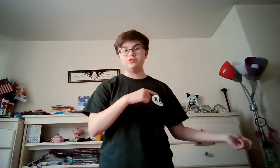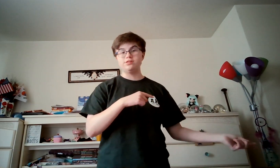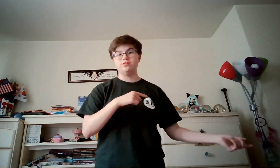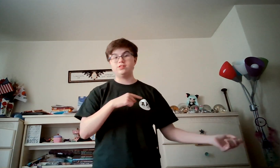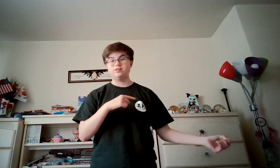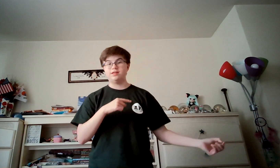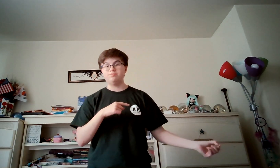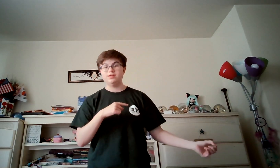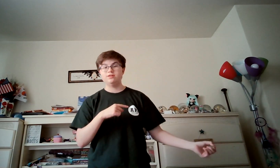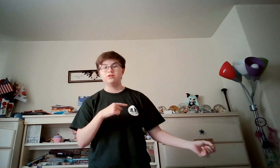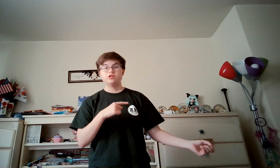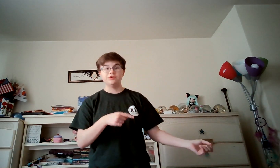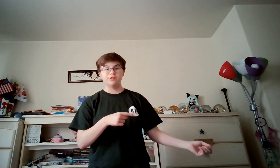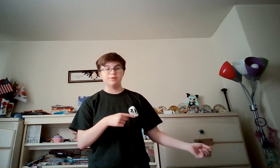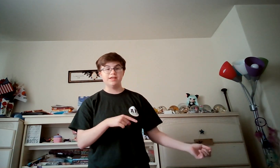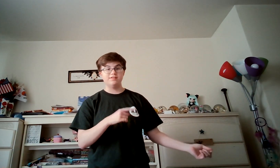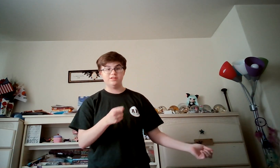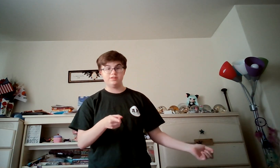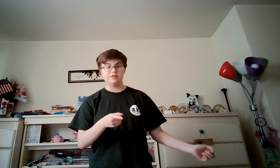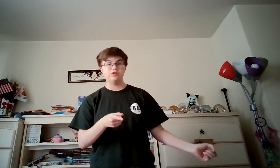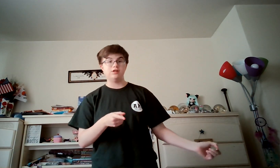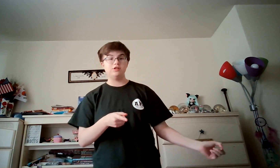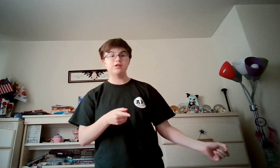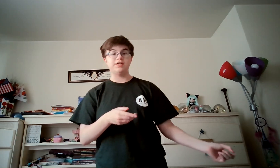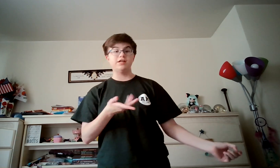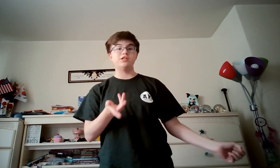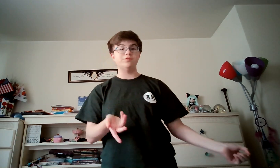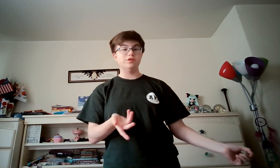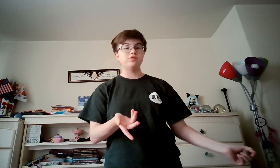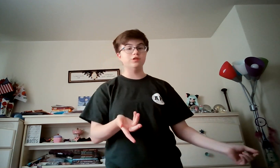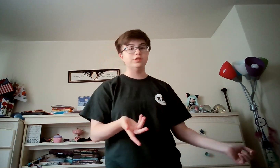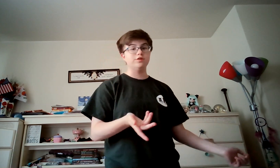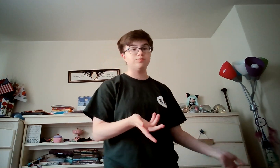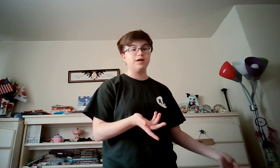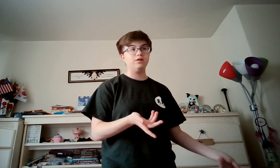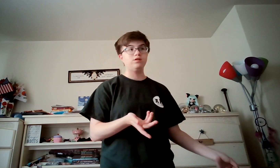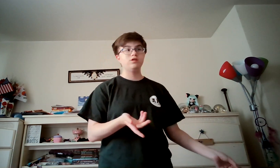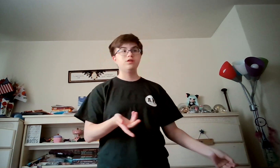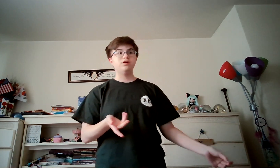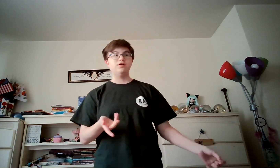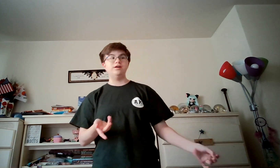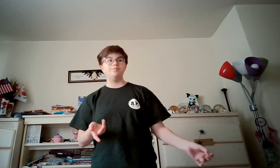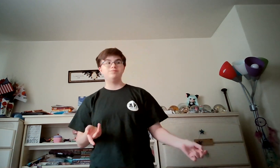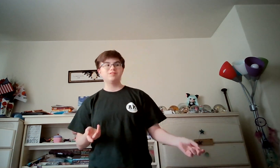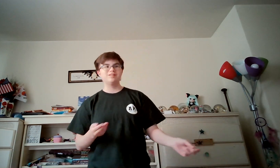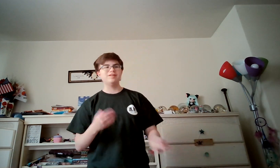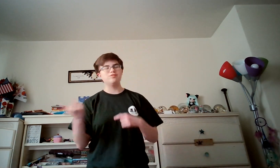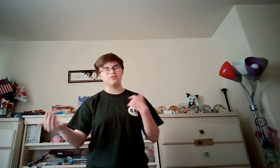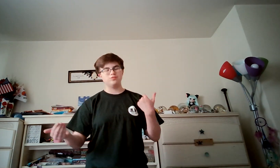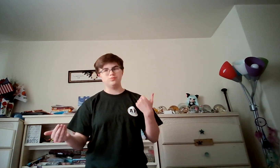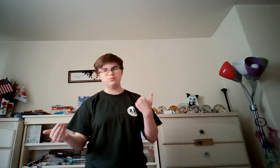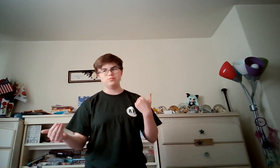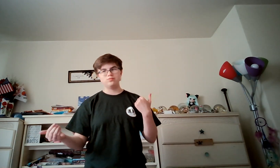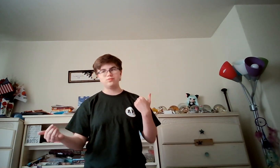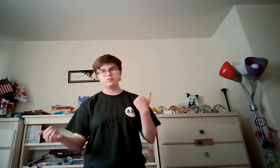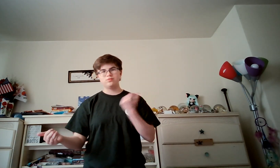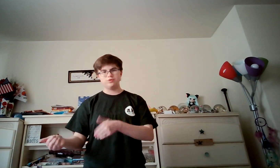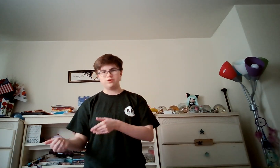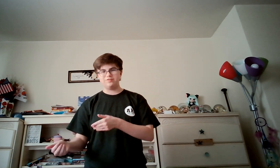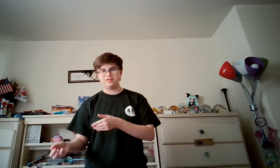instructors, because I've been showing her my ASL since I started learning it, because she wants to learn it as well. Because I used to record